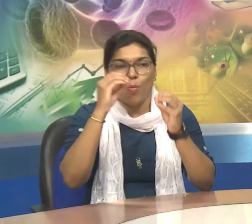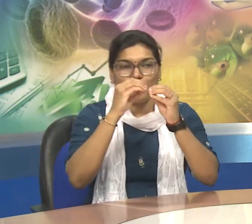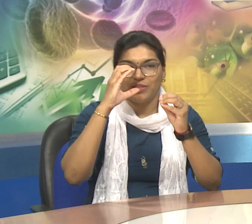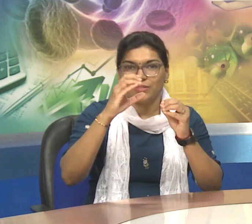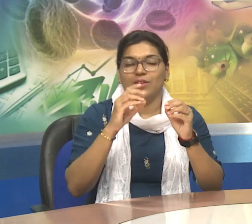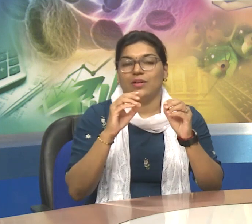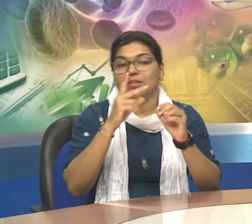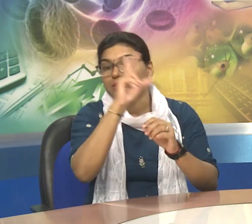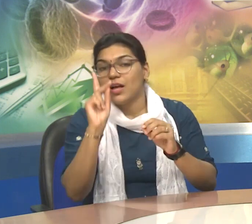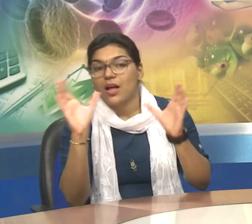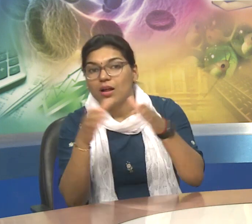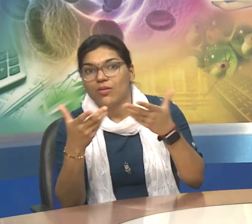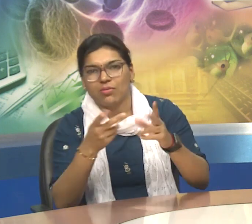SC, ST,